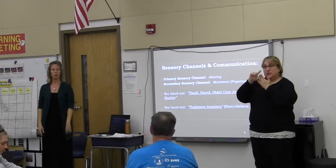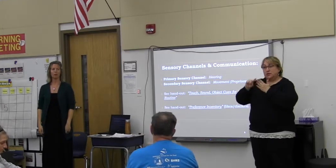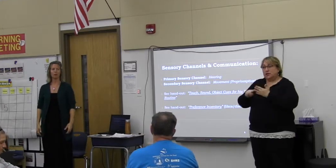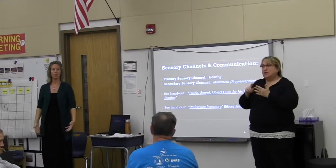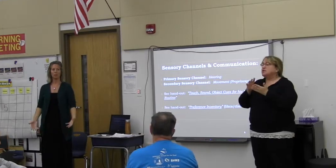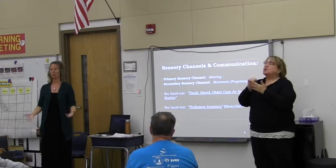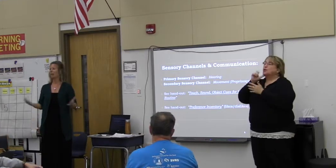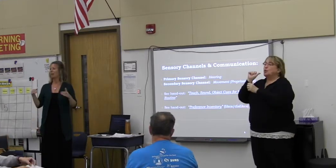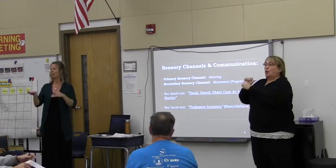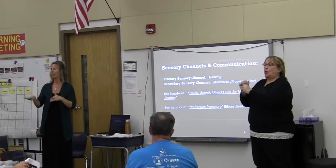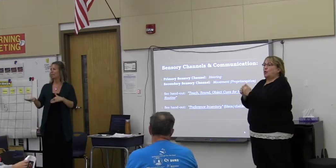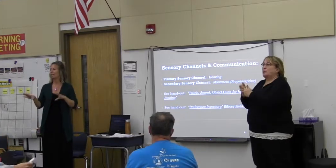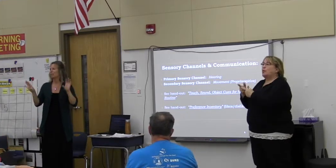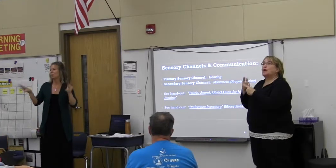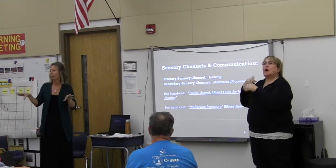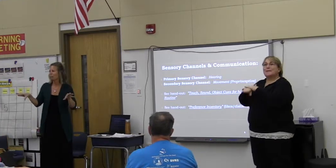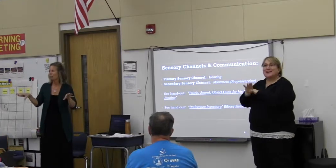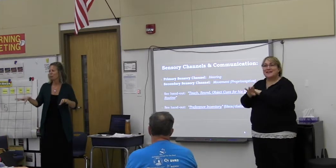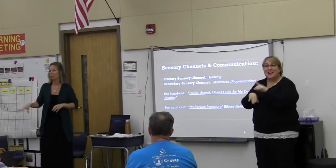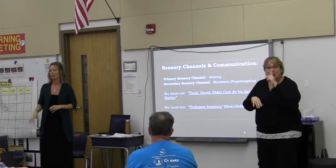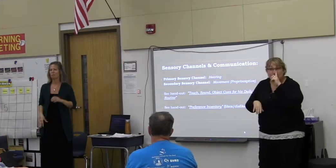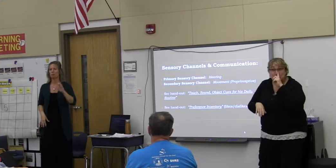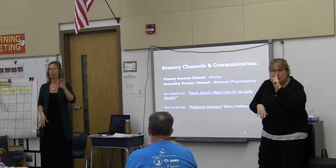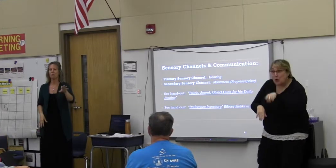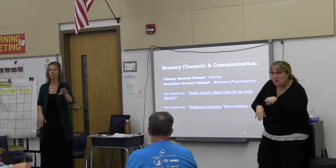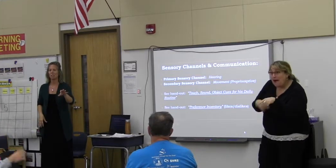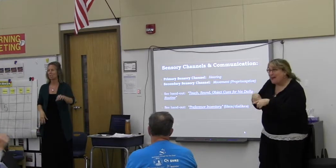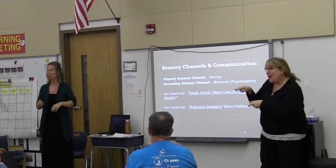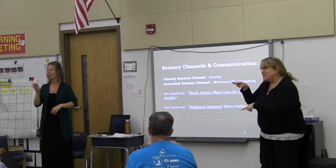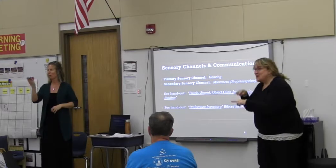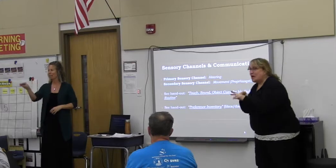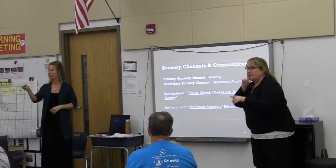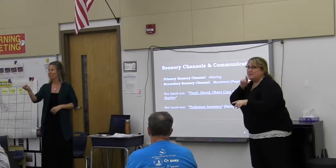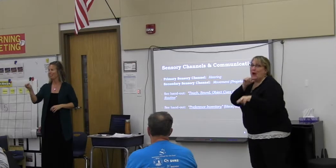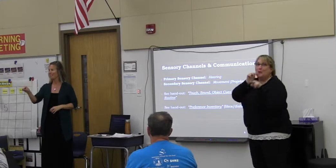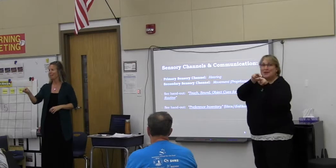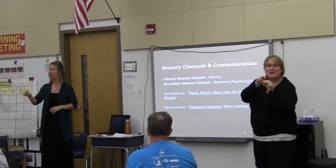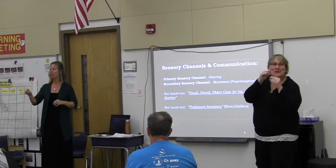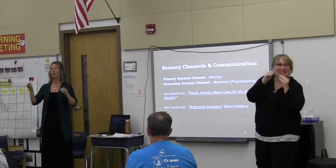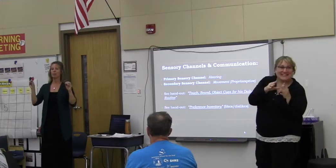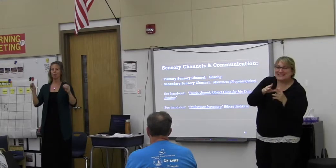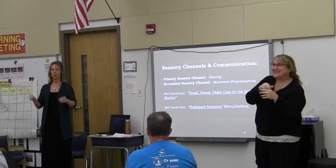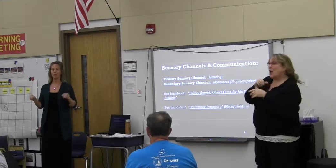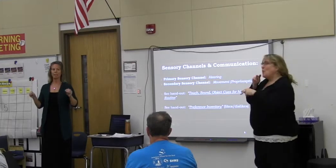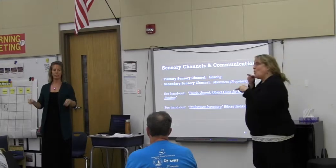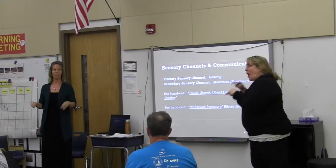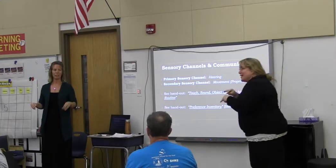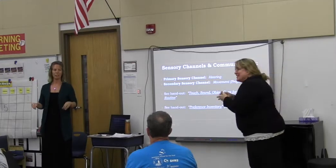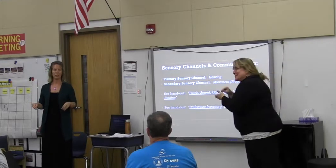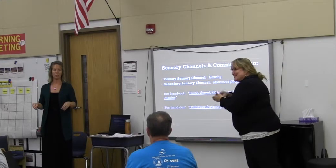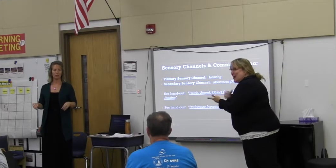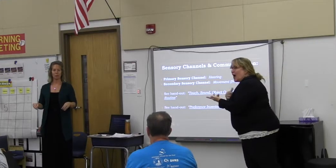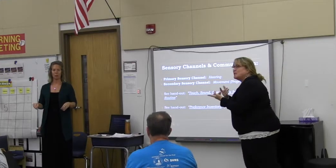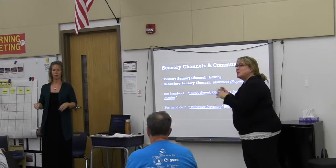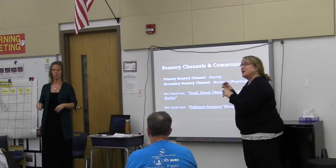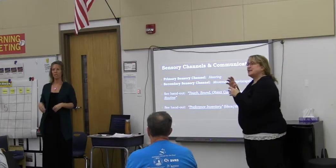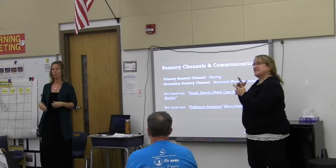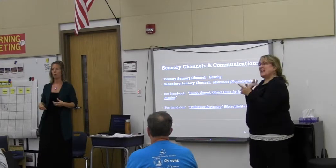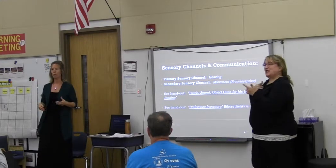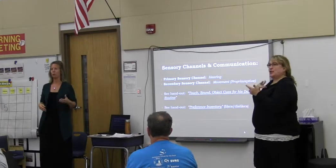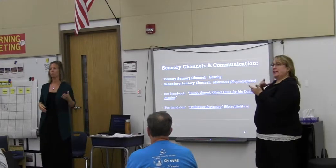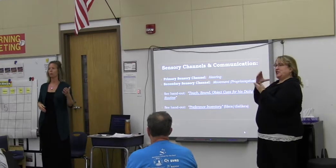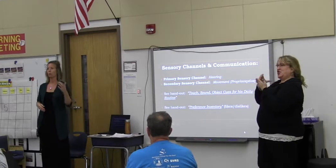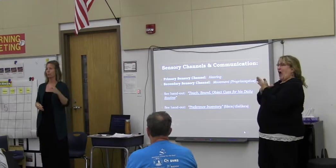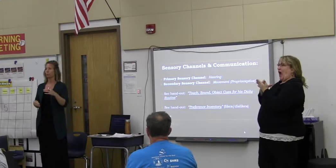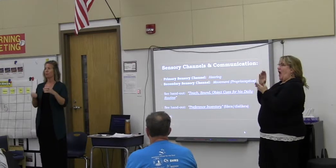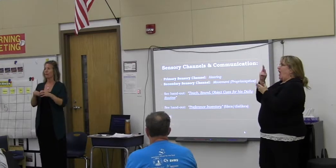worked with before, you notice when we come in and we say, do you mind if we observe? We're not watching you, we're watching the kiddo. We're doing a sensory channel inventory. And